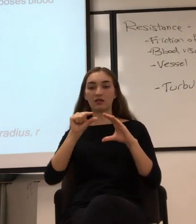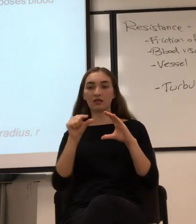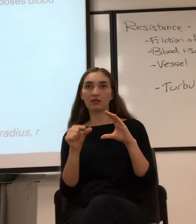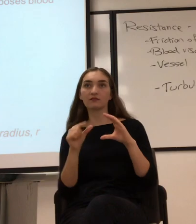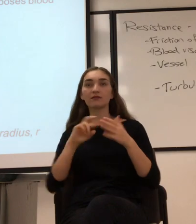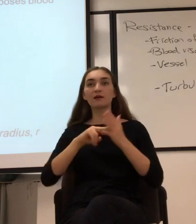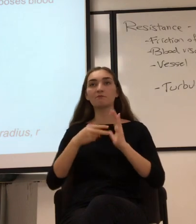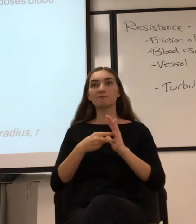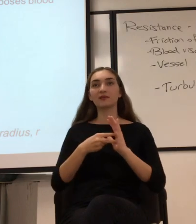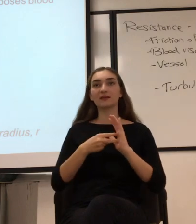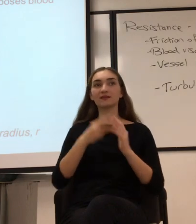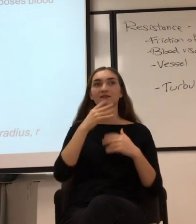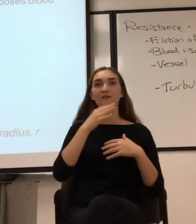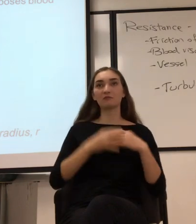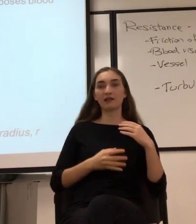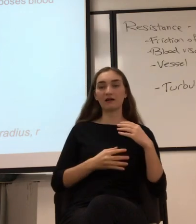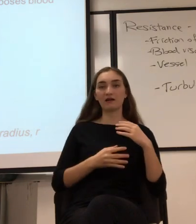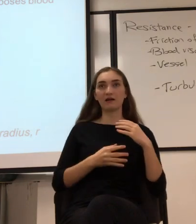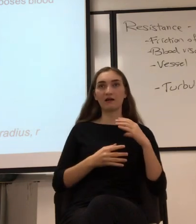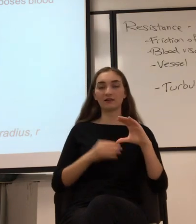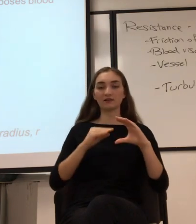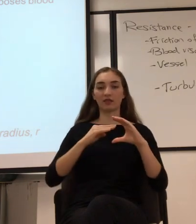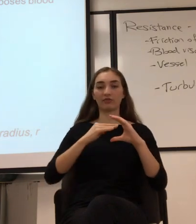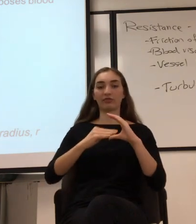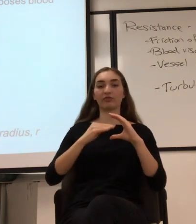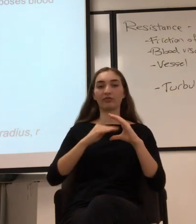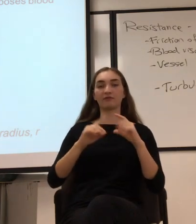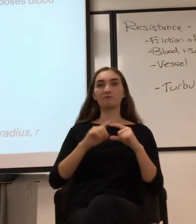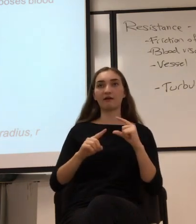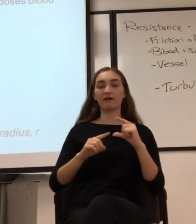all messed up.